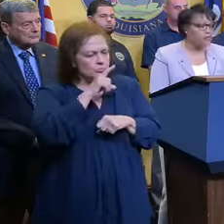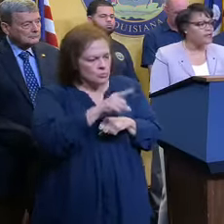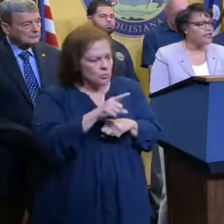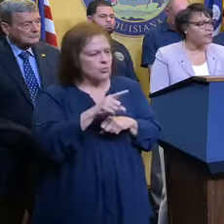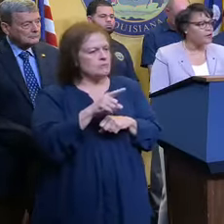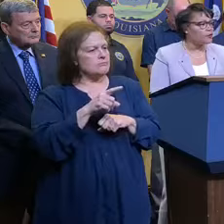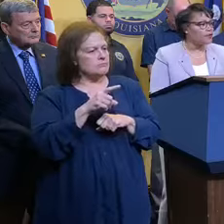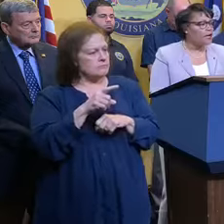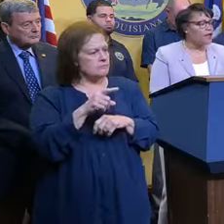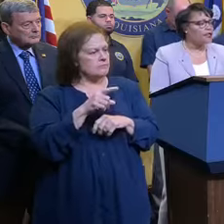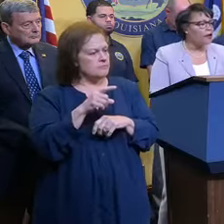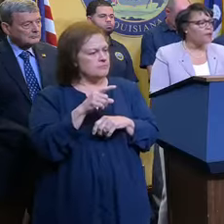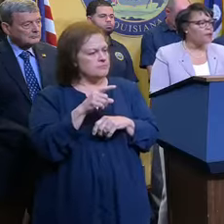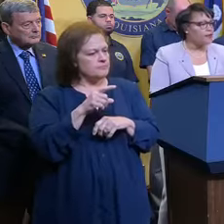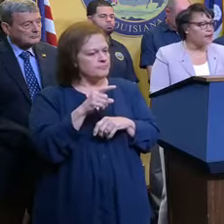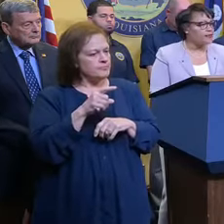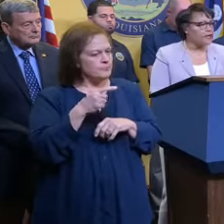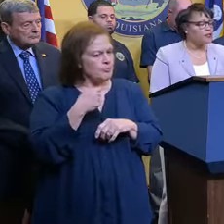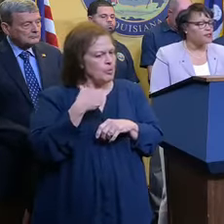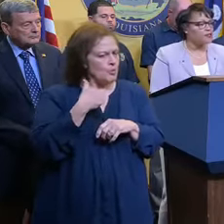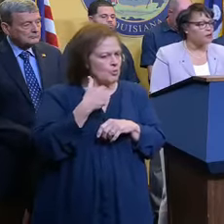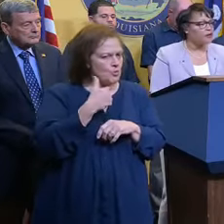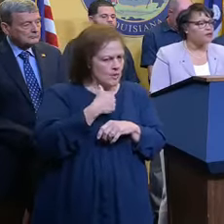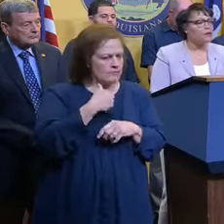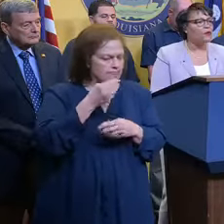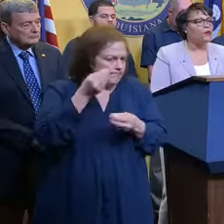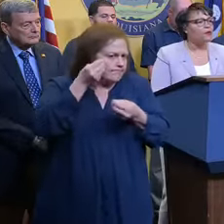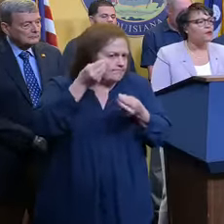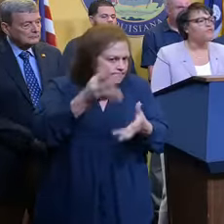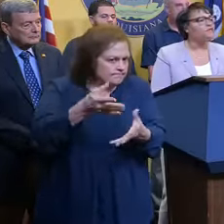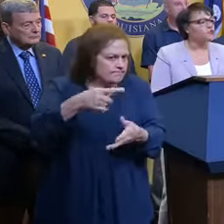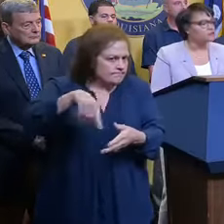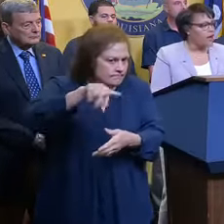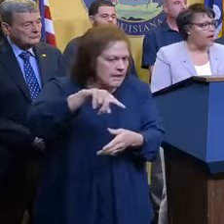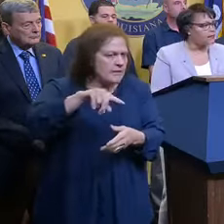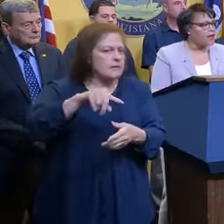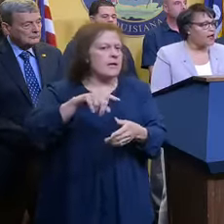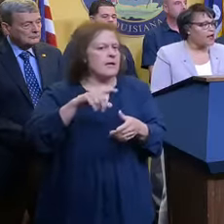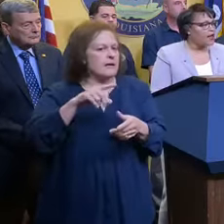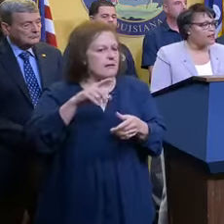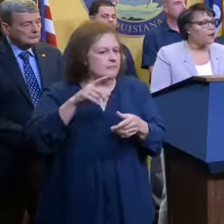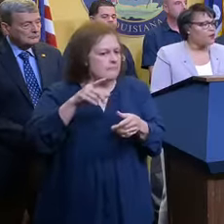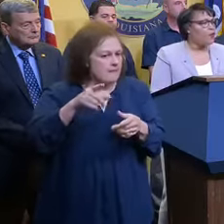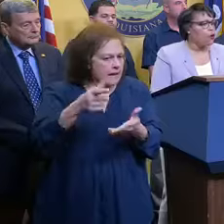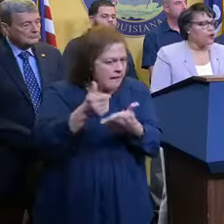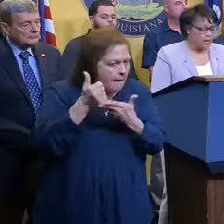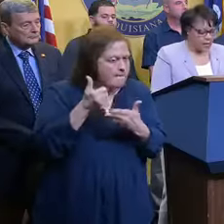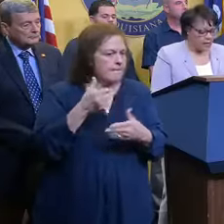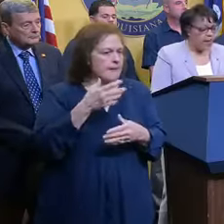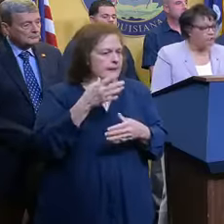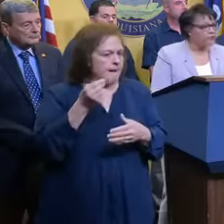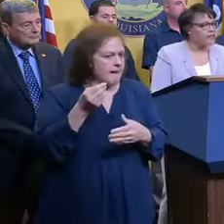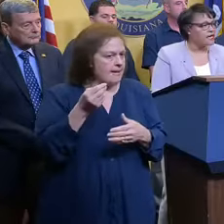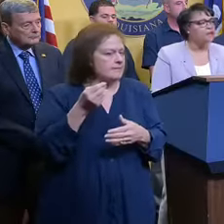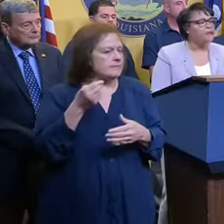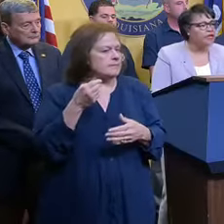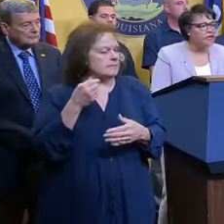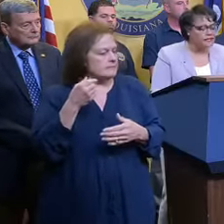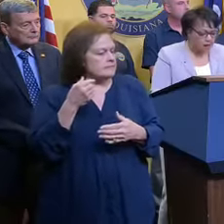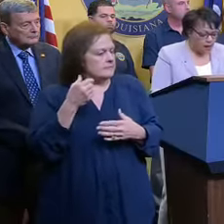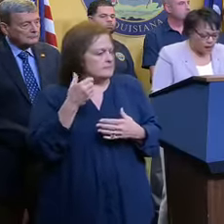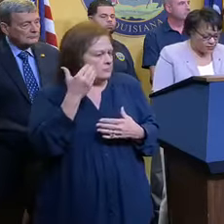that we did not only get our requests to the federal level, but we received the response that we wanted. And I'm happy to say